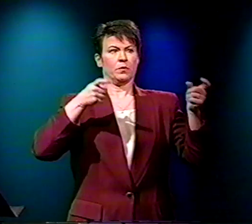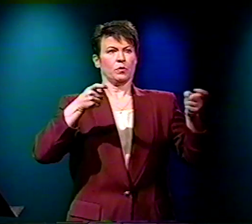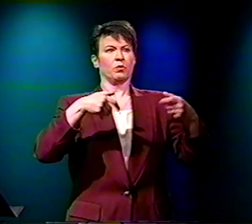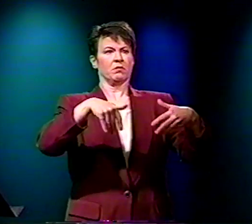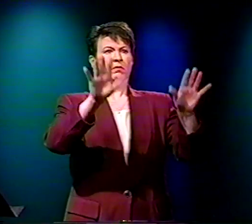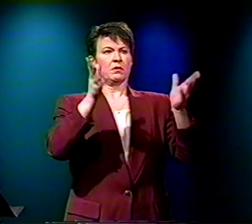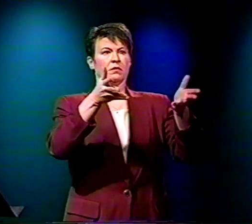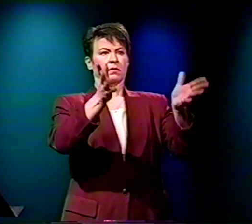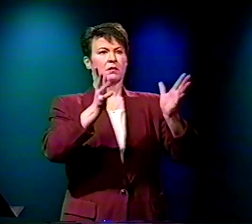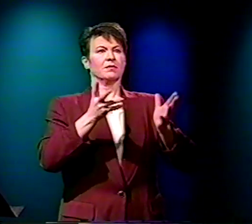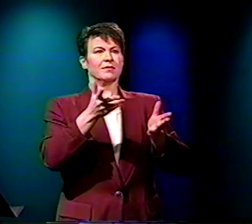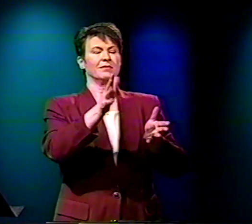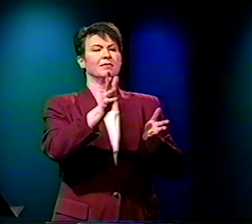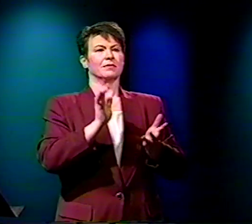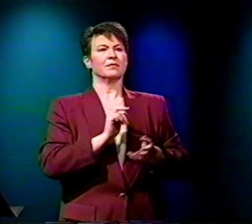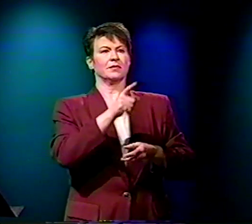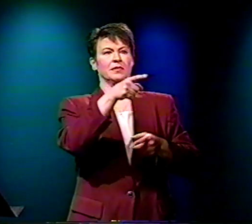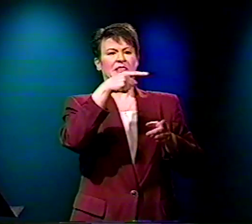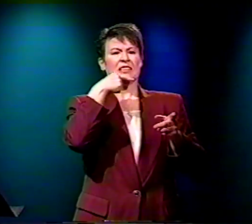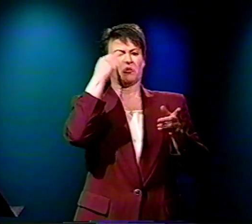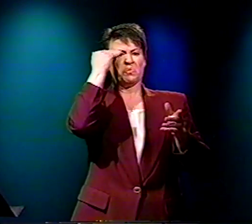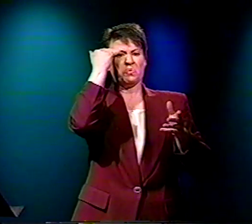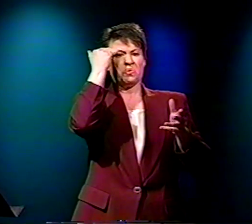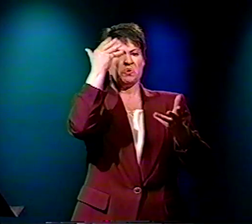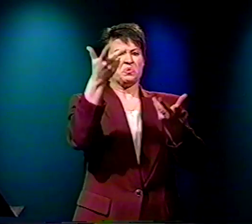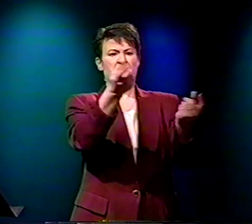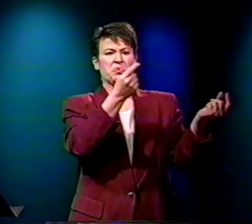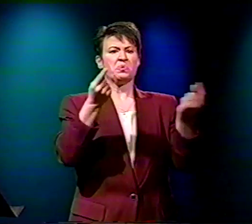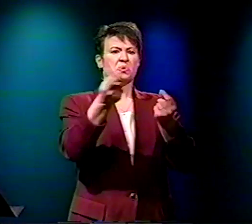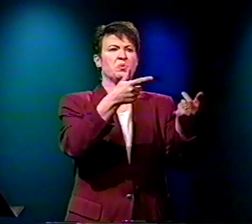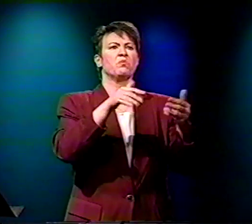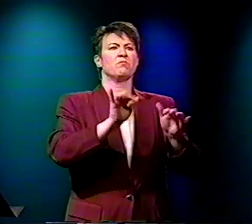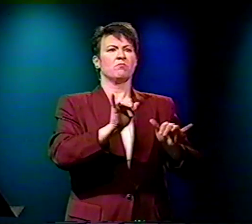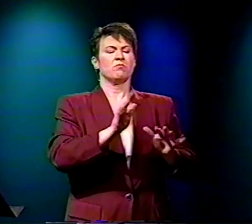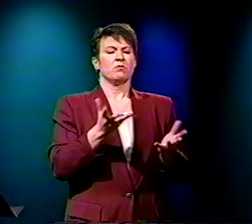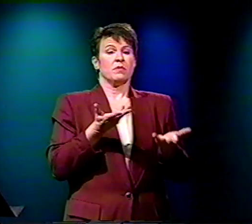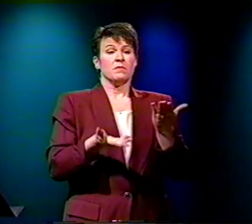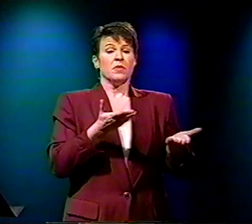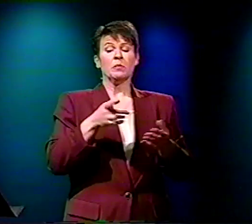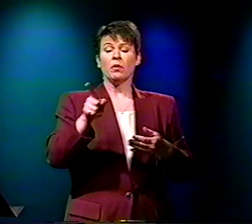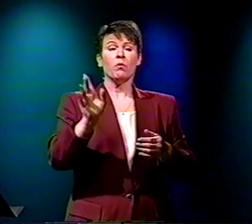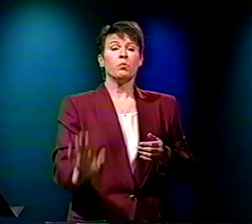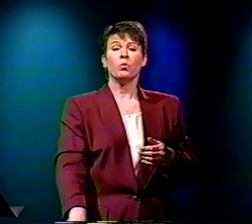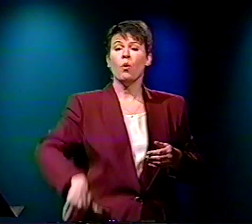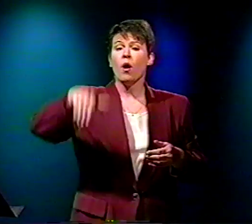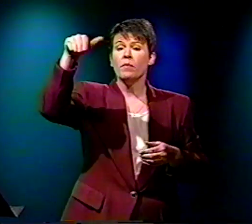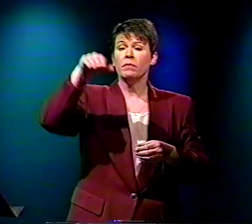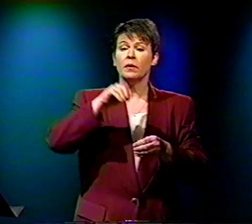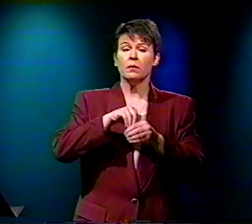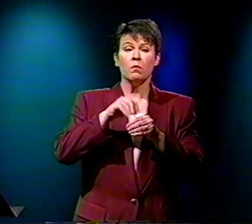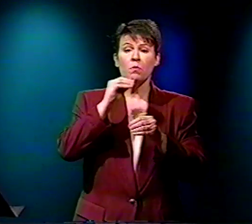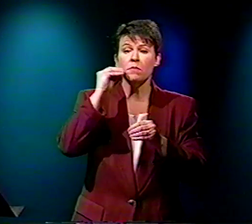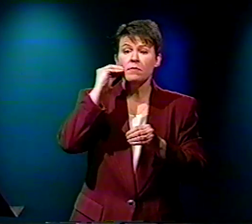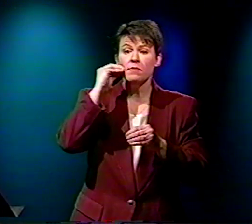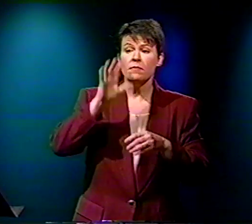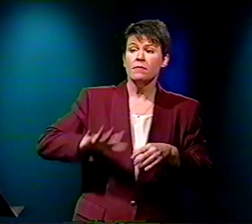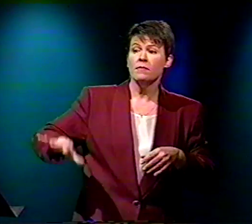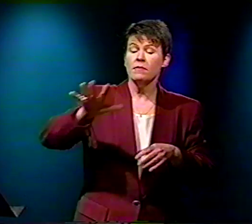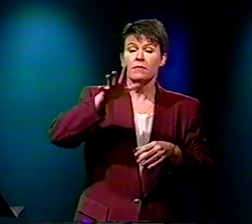give up their control and allow the interpreter that control. And they say, well, the interpreter knows what to do. And maybe within their life